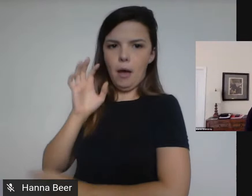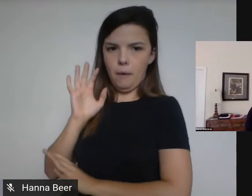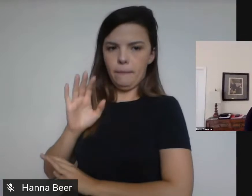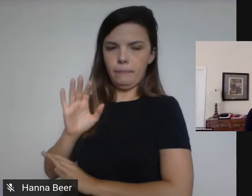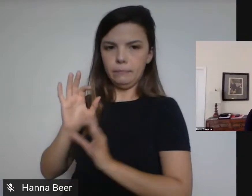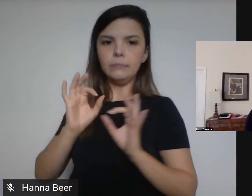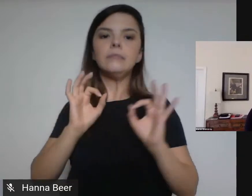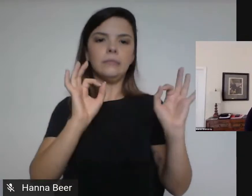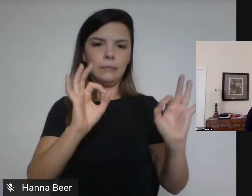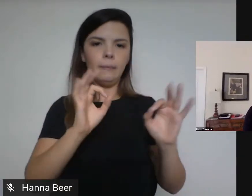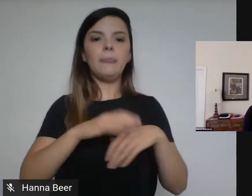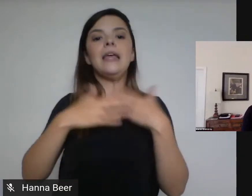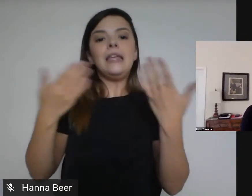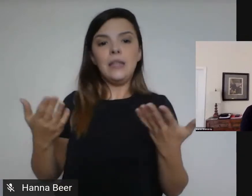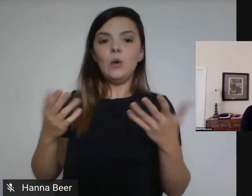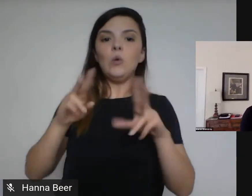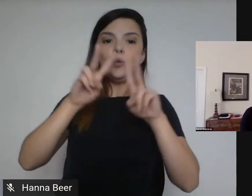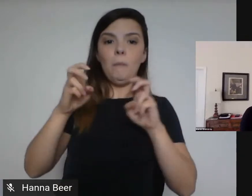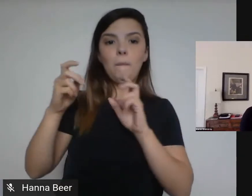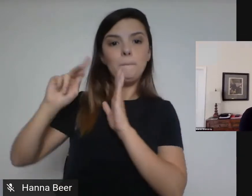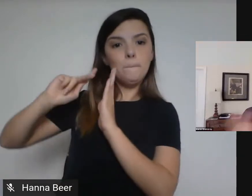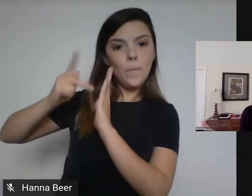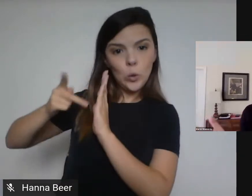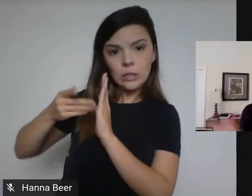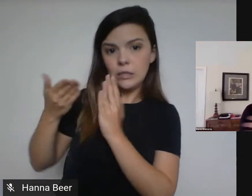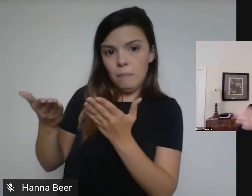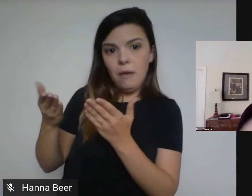sign processing, of course, they're not going to